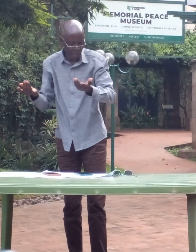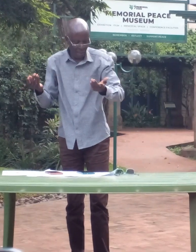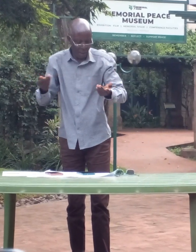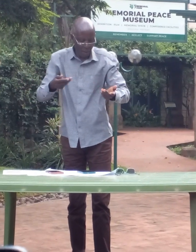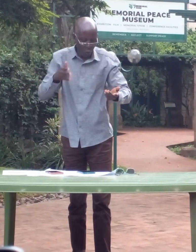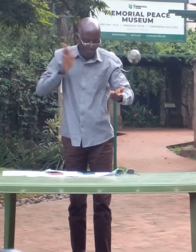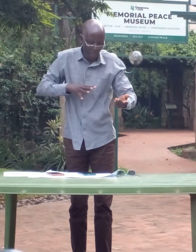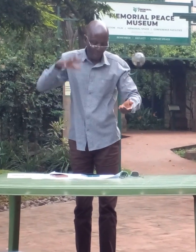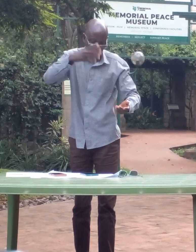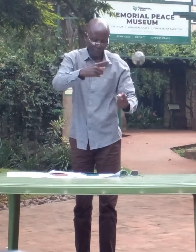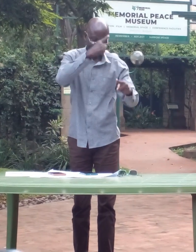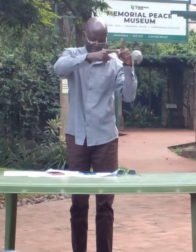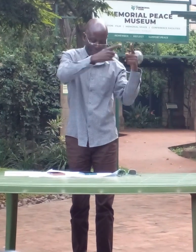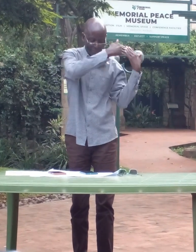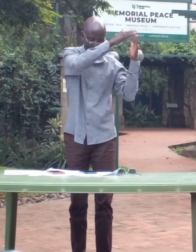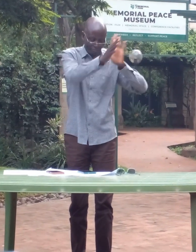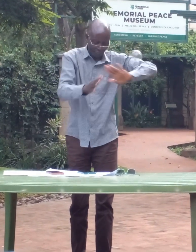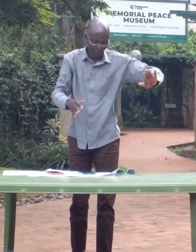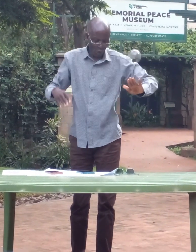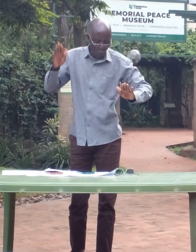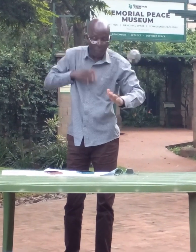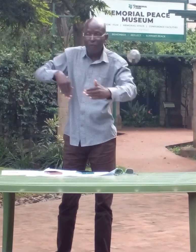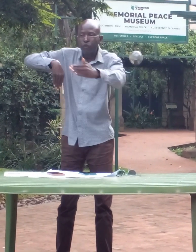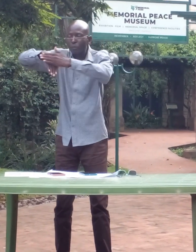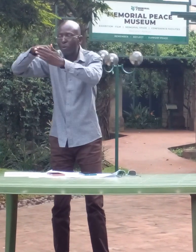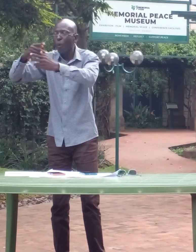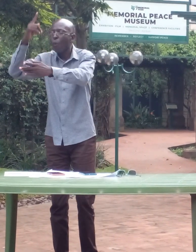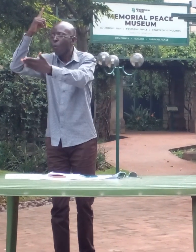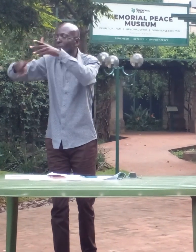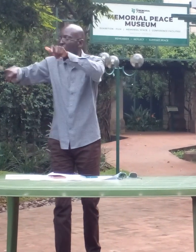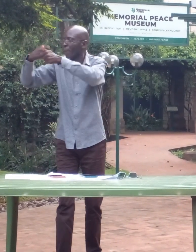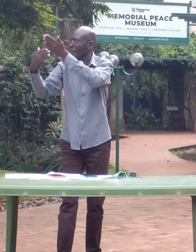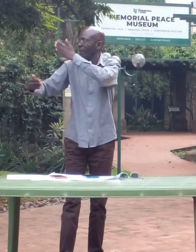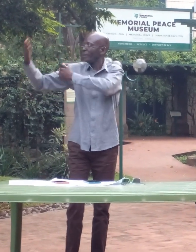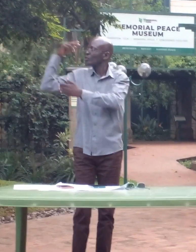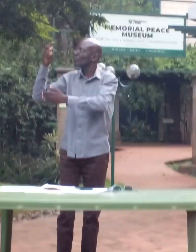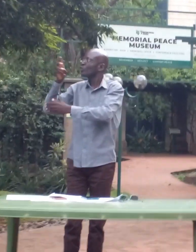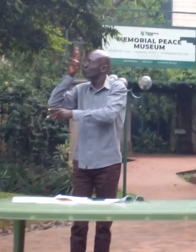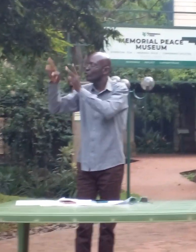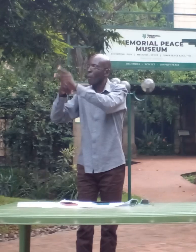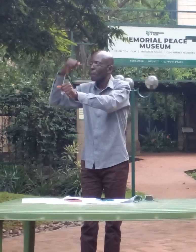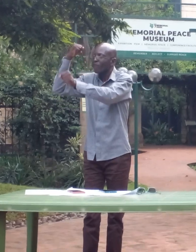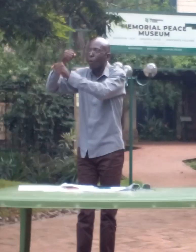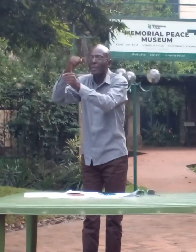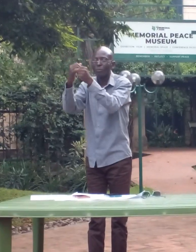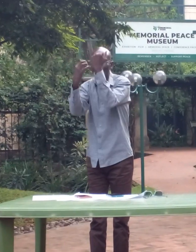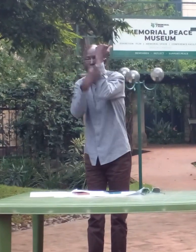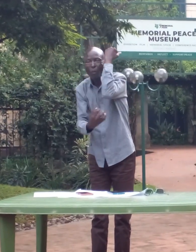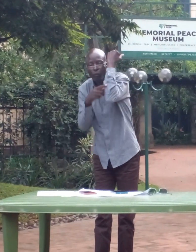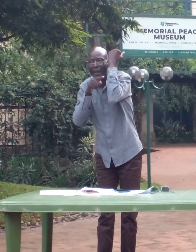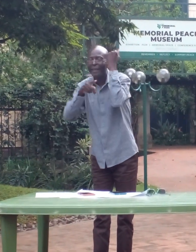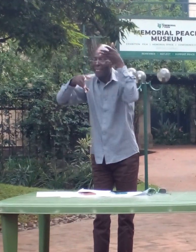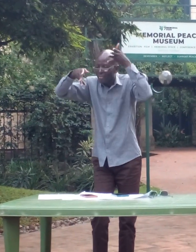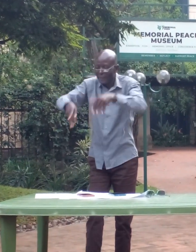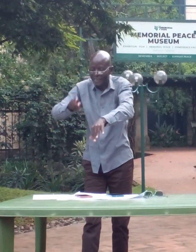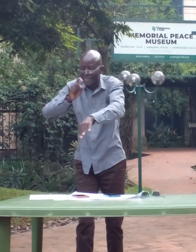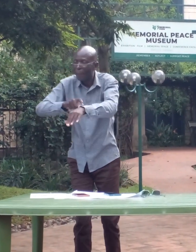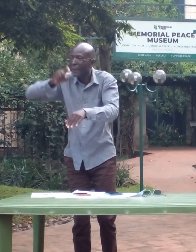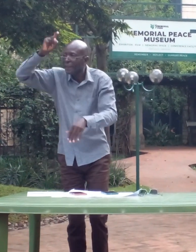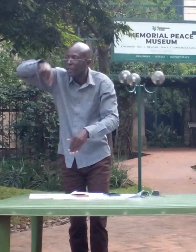some slots. So women volleyball, women football, women handball, basketball, they will be the